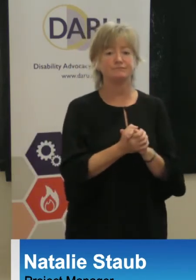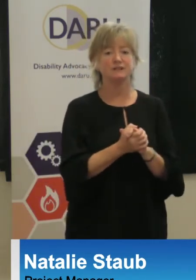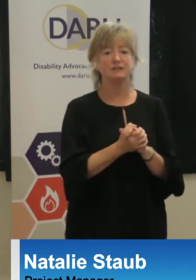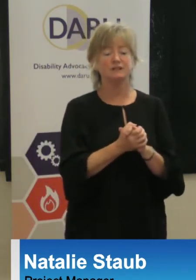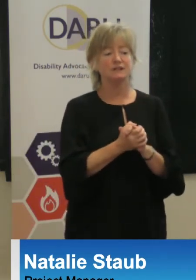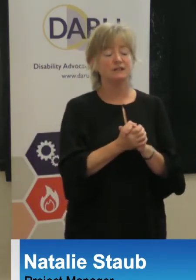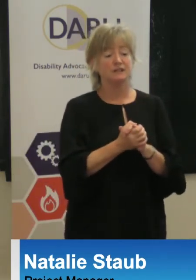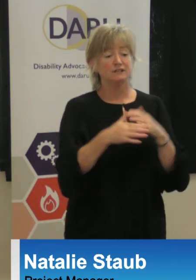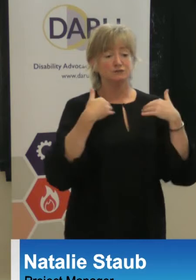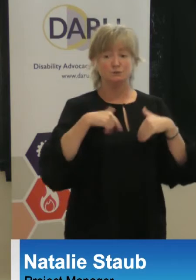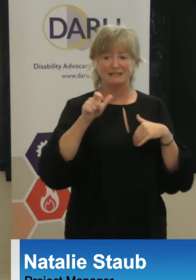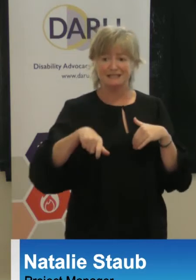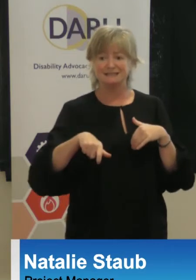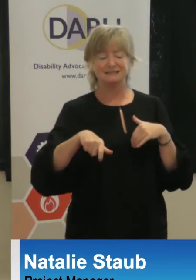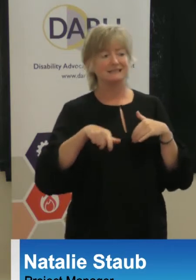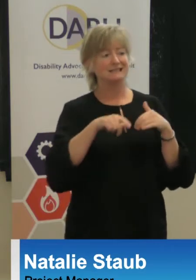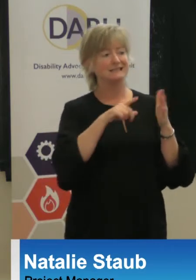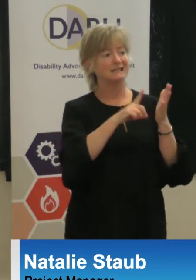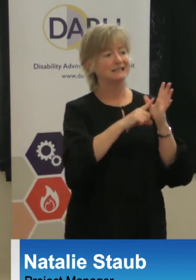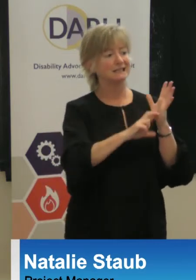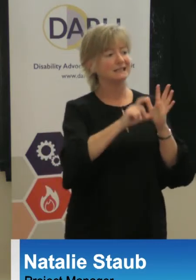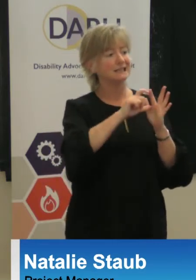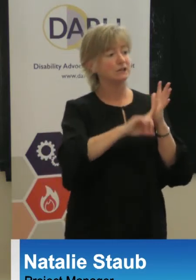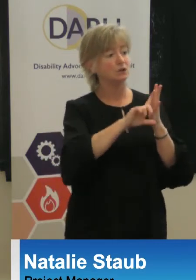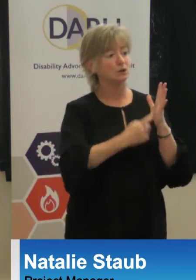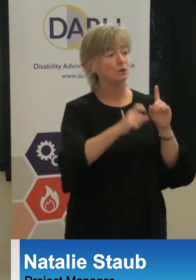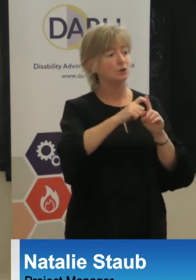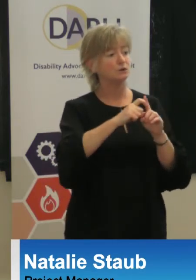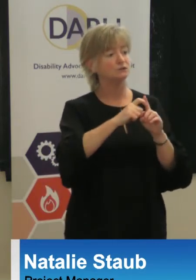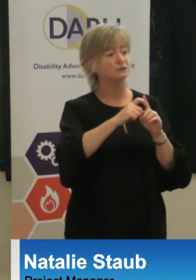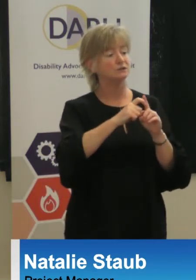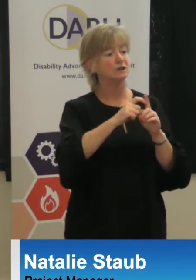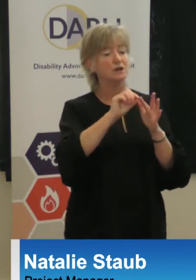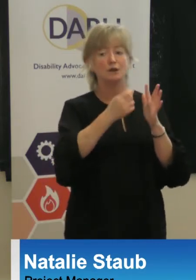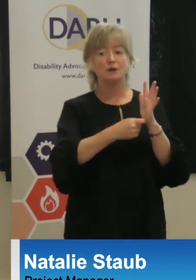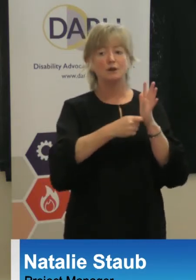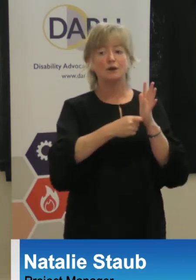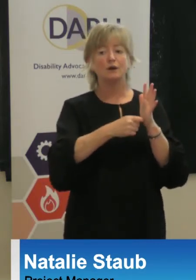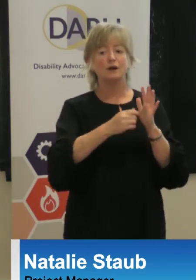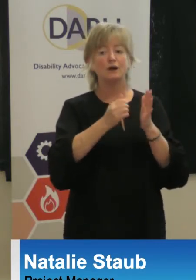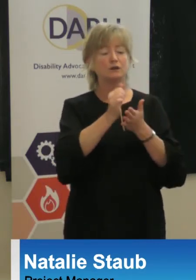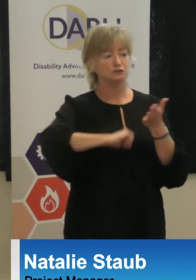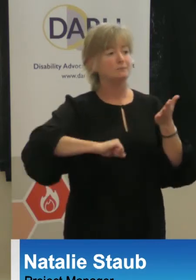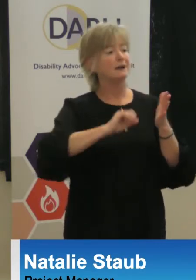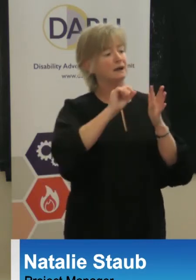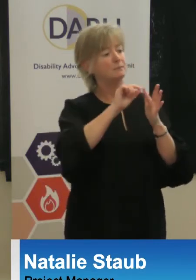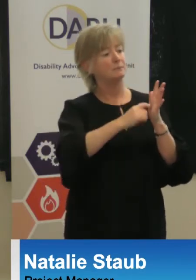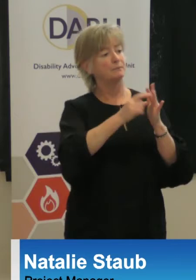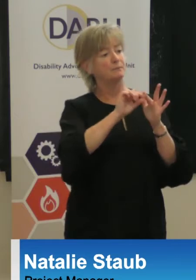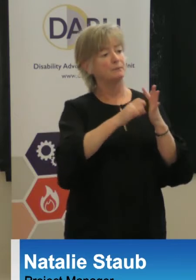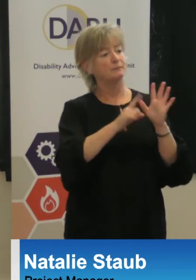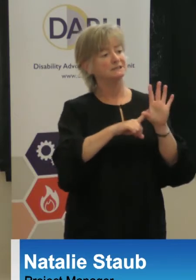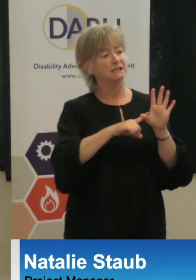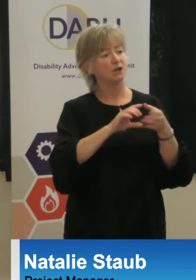tenants, landlords, property owners, consumers on their rights under our relevant acts, and we also